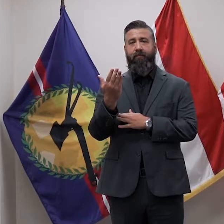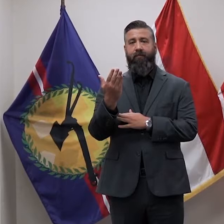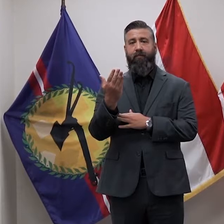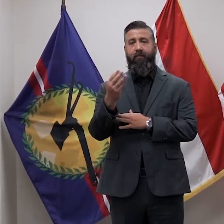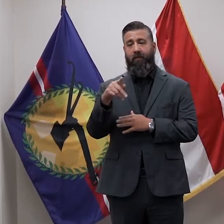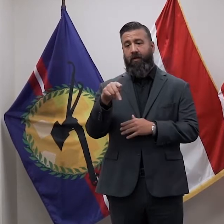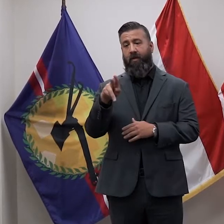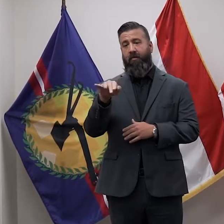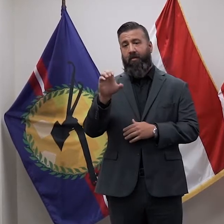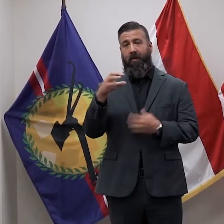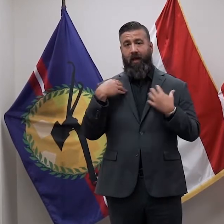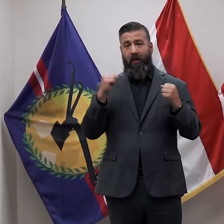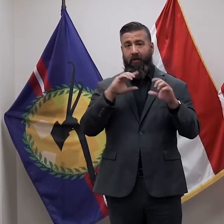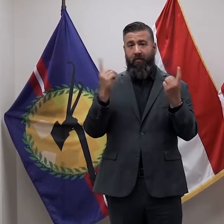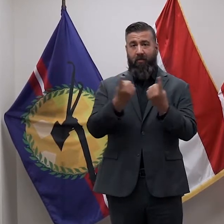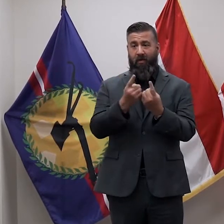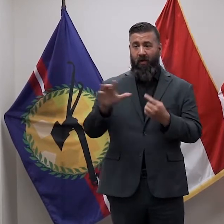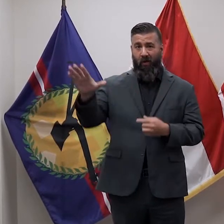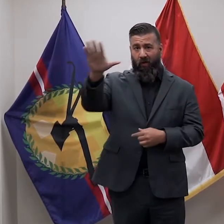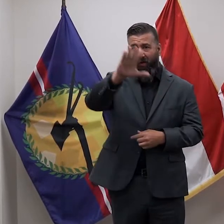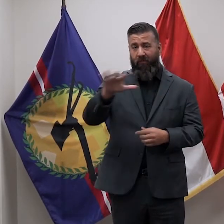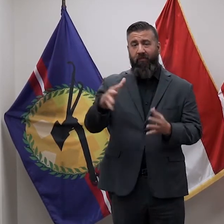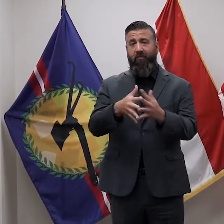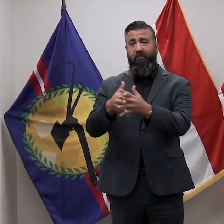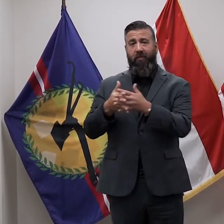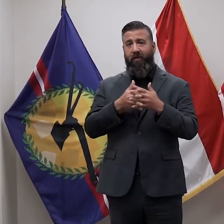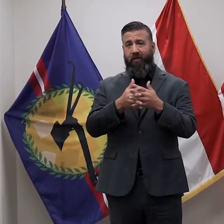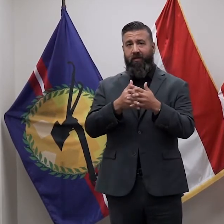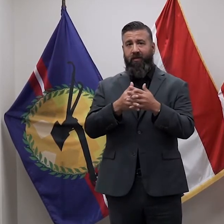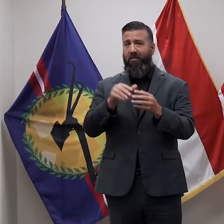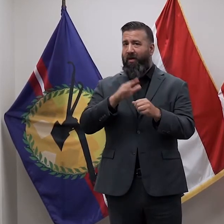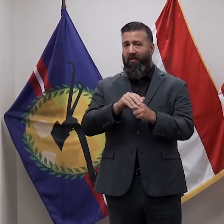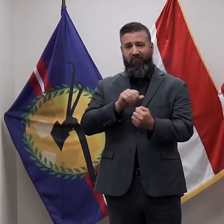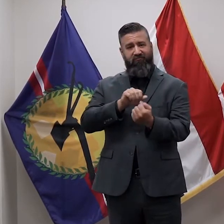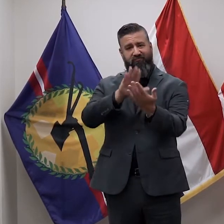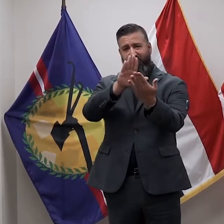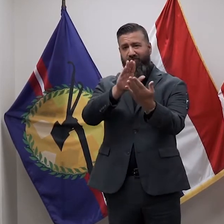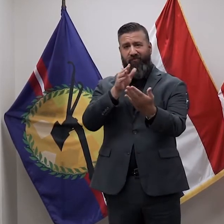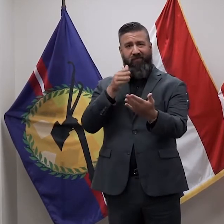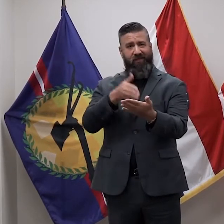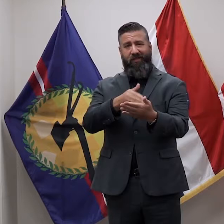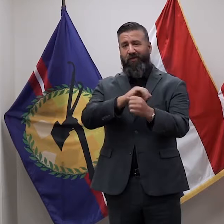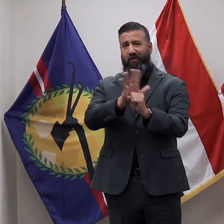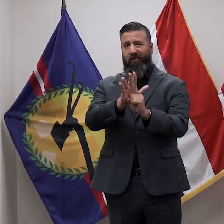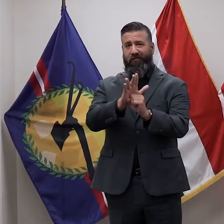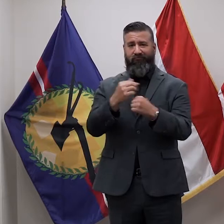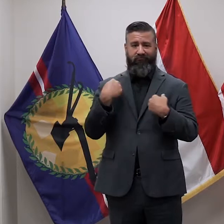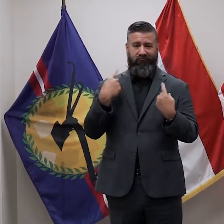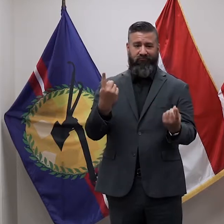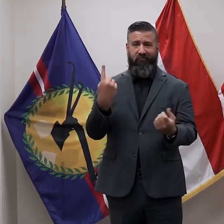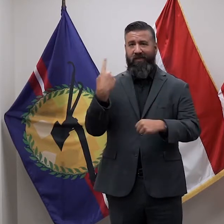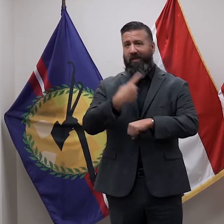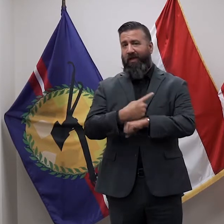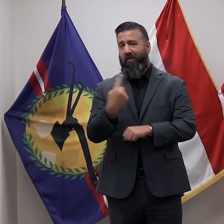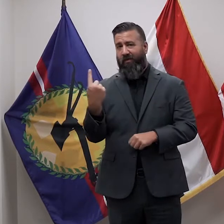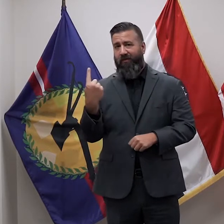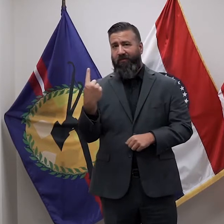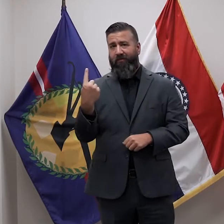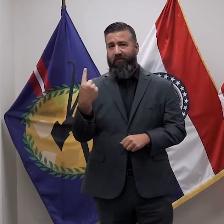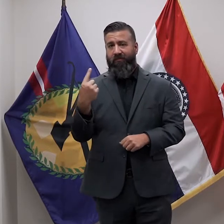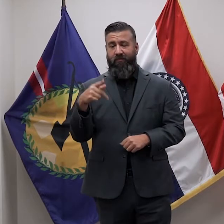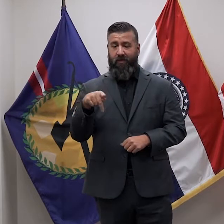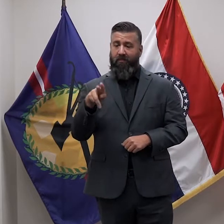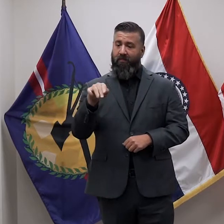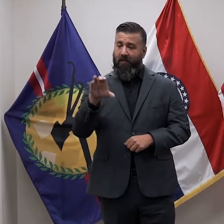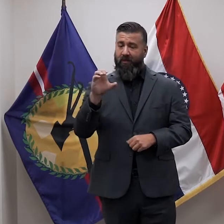Public health departments around the country have been on the front lines of this pandemic since day one. And public health departments have